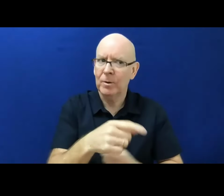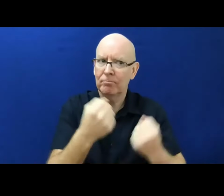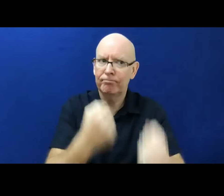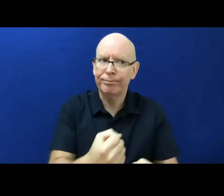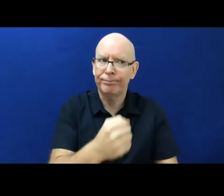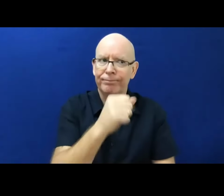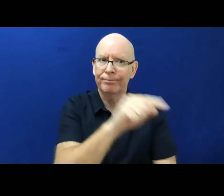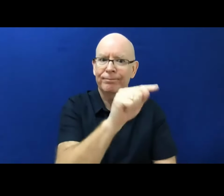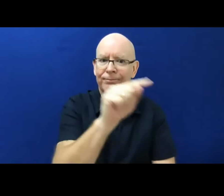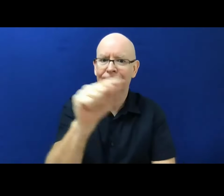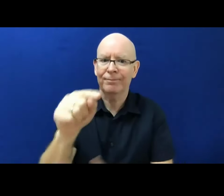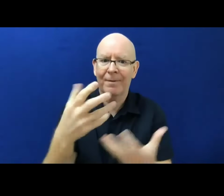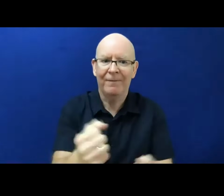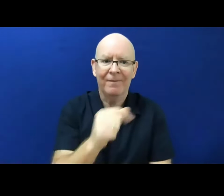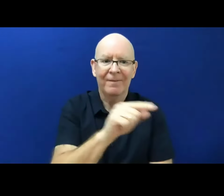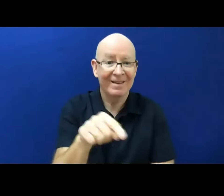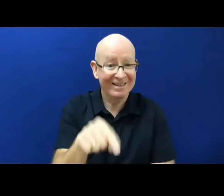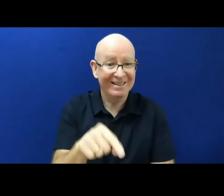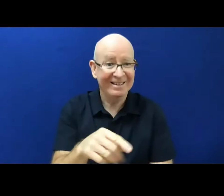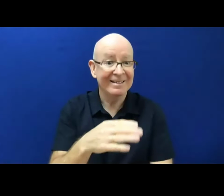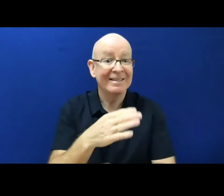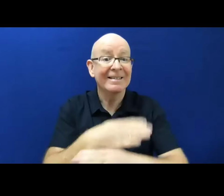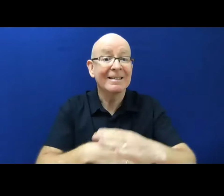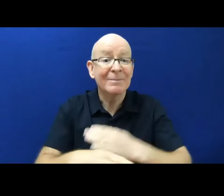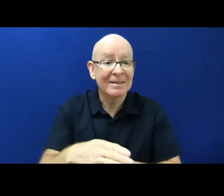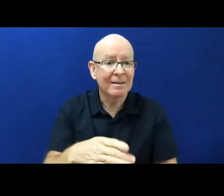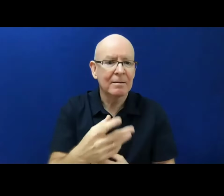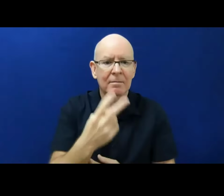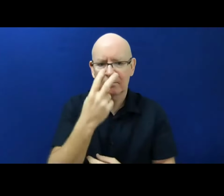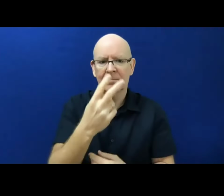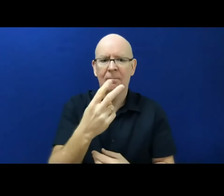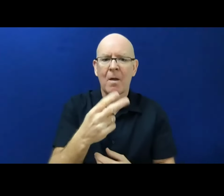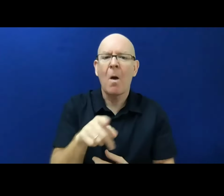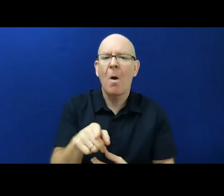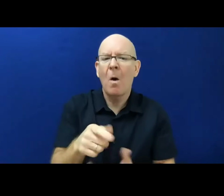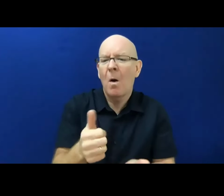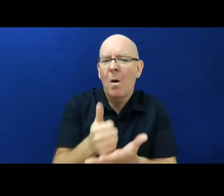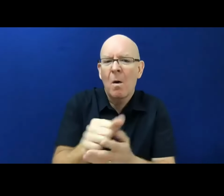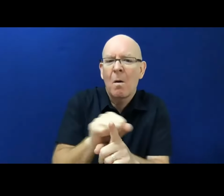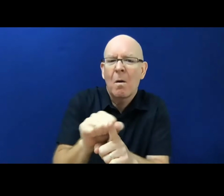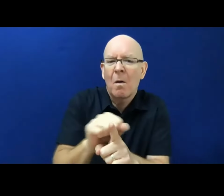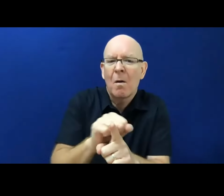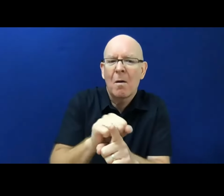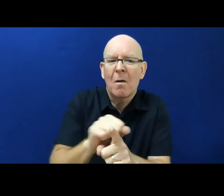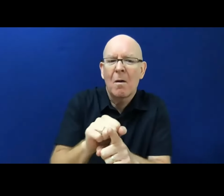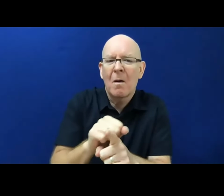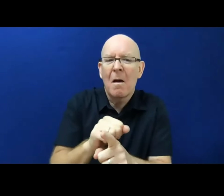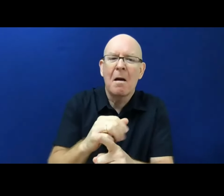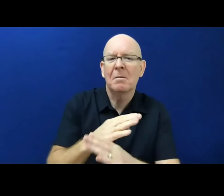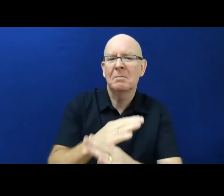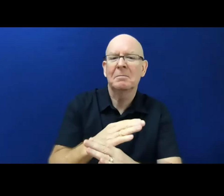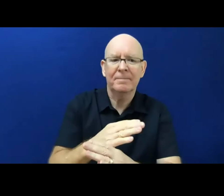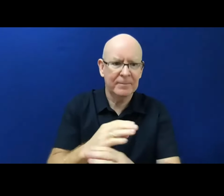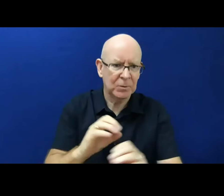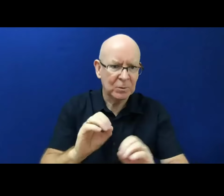study so produced this evidence-based research, but it did more. And I think that's why it was so helpful. In the